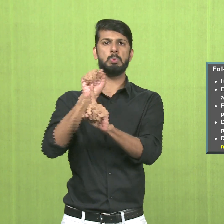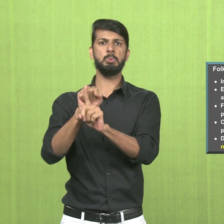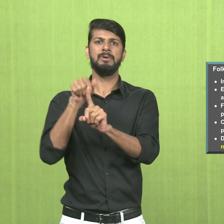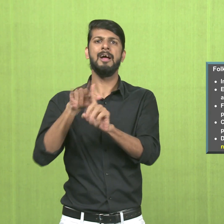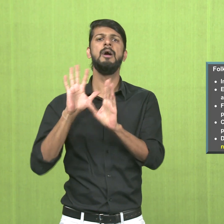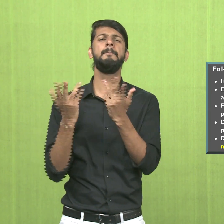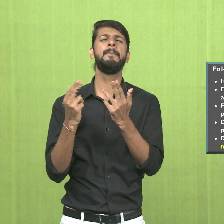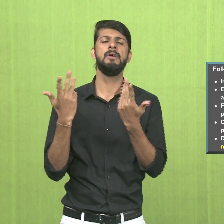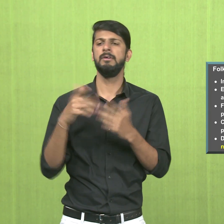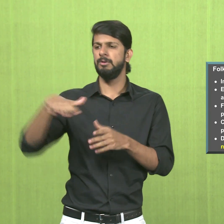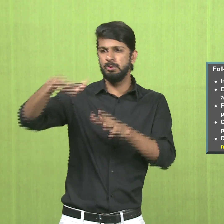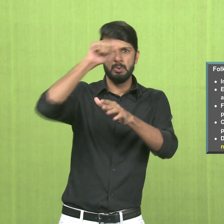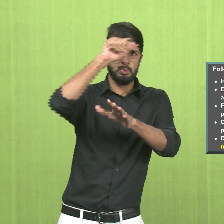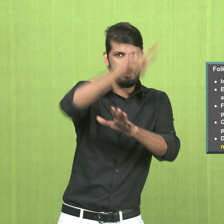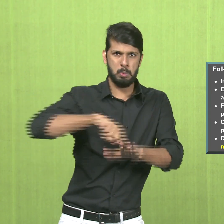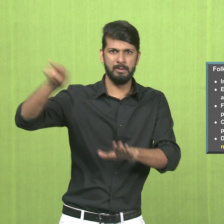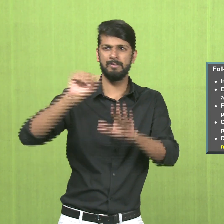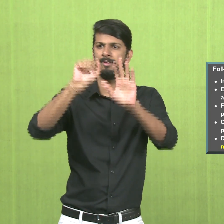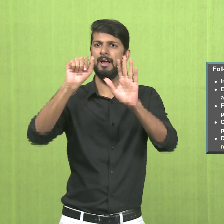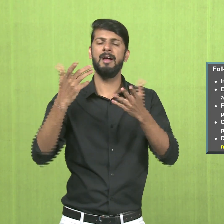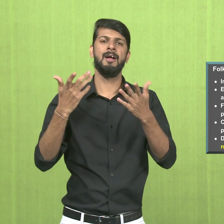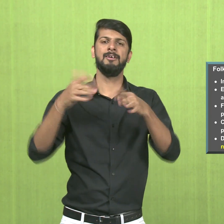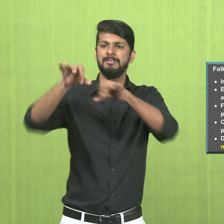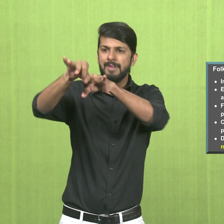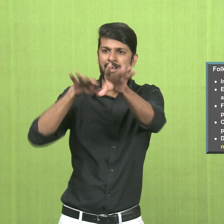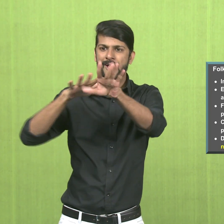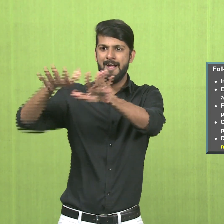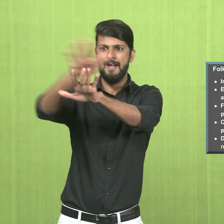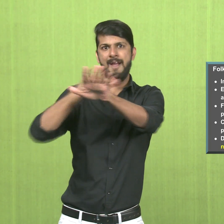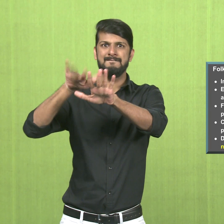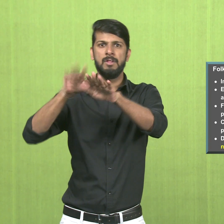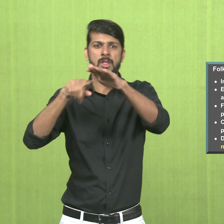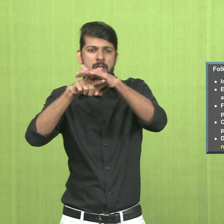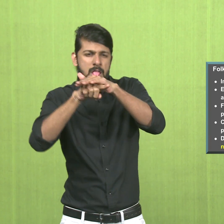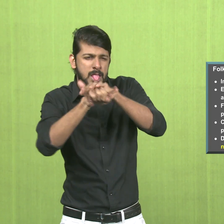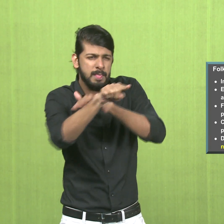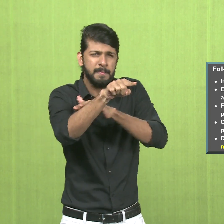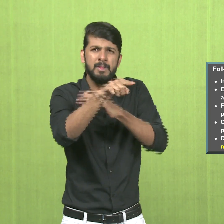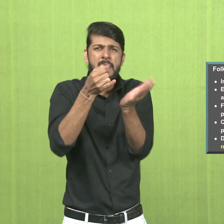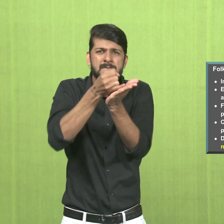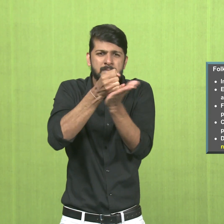India is famous for cultural diversity.